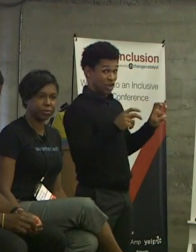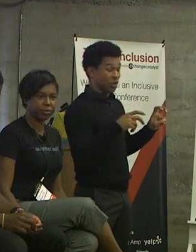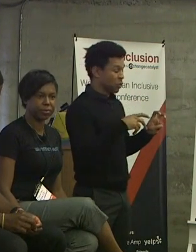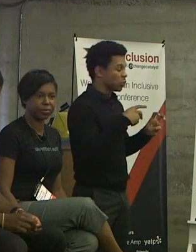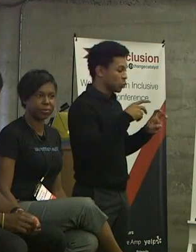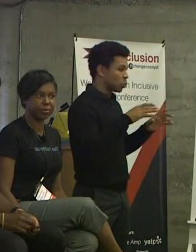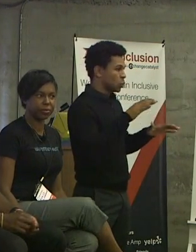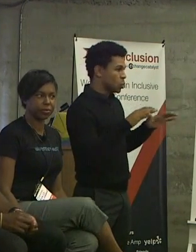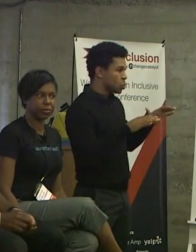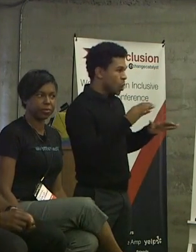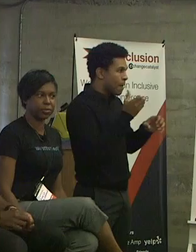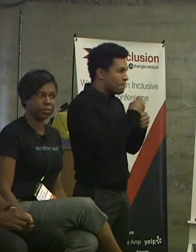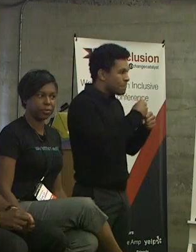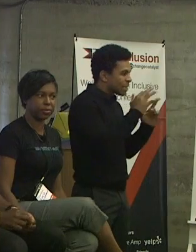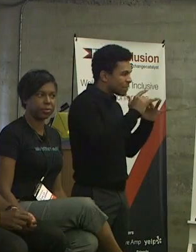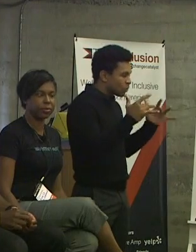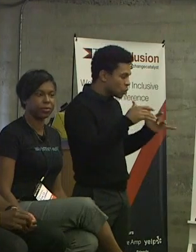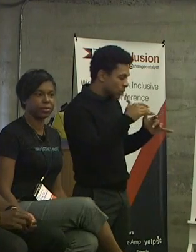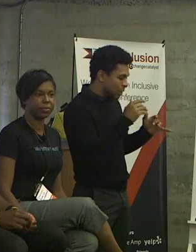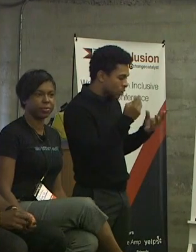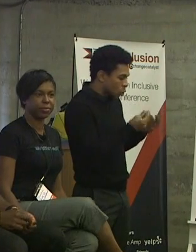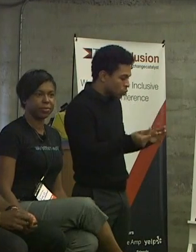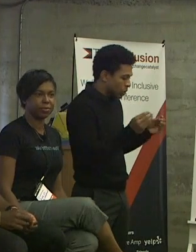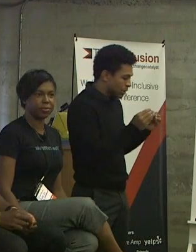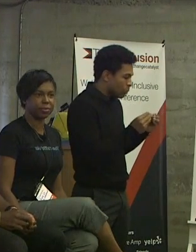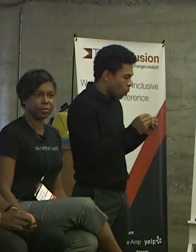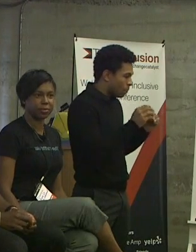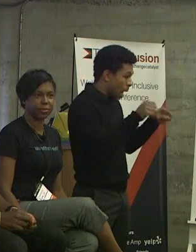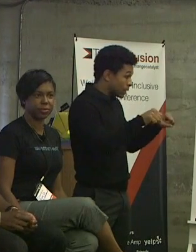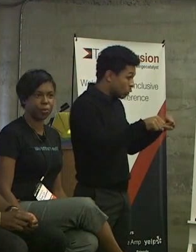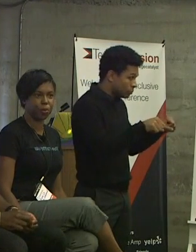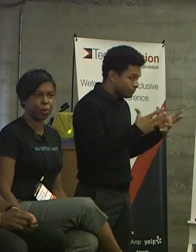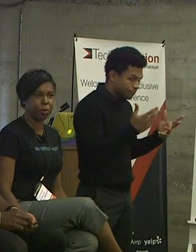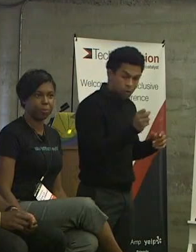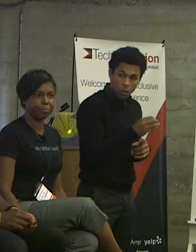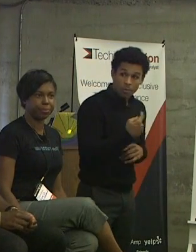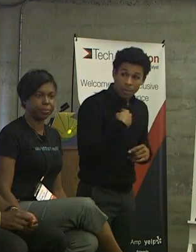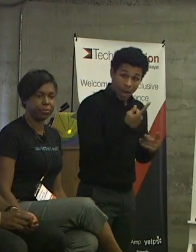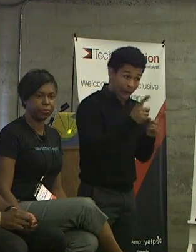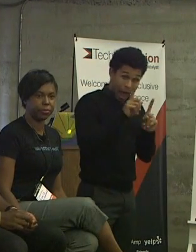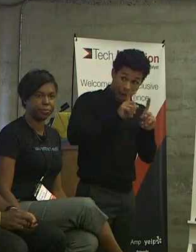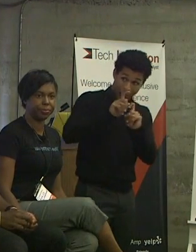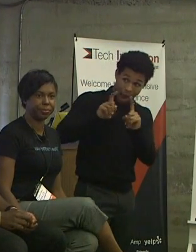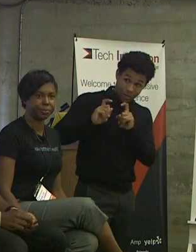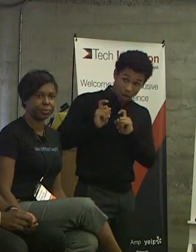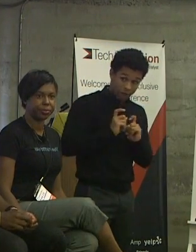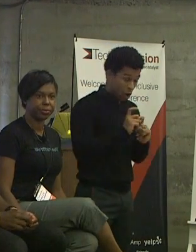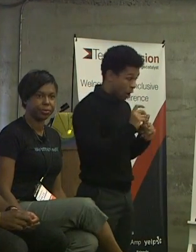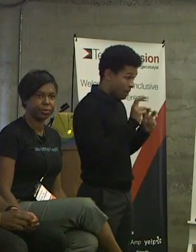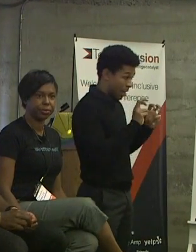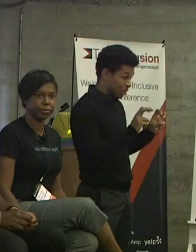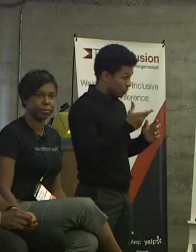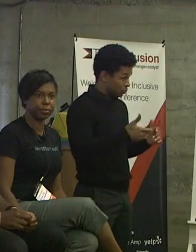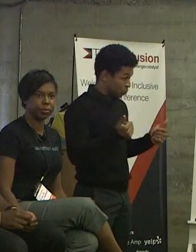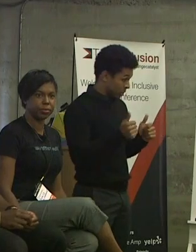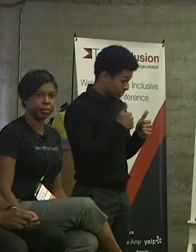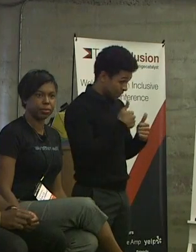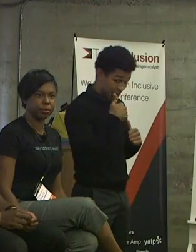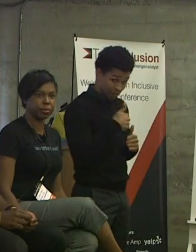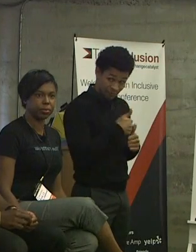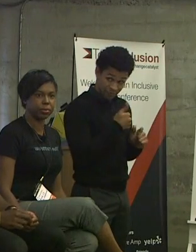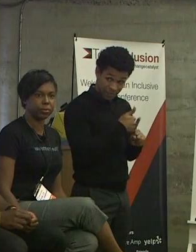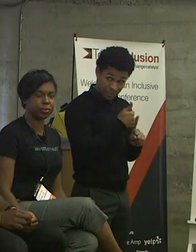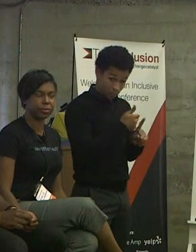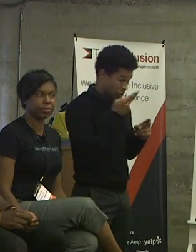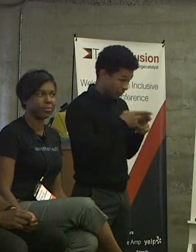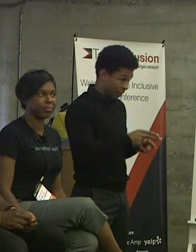make diversity solutions more scalable. So I'm going to start by asking all of our panelists to introduce themselves briefly. Just tell